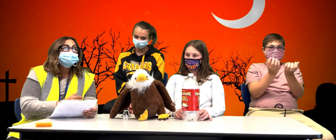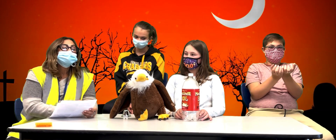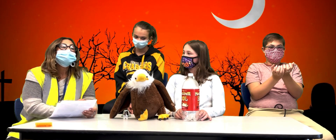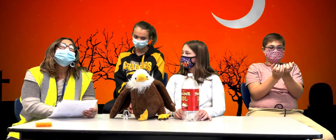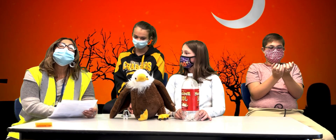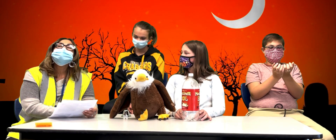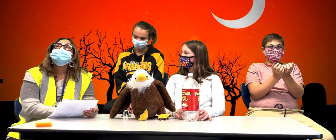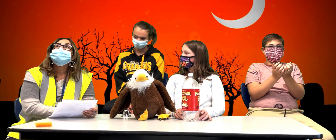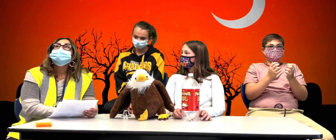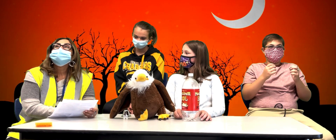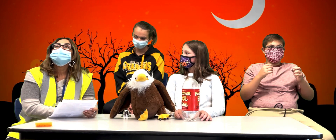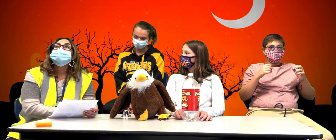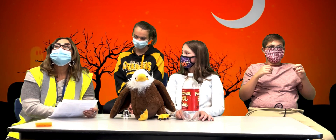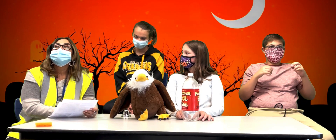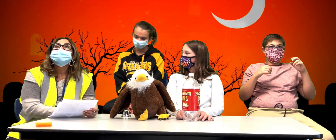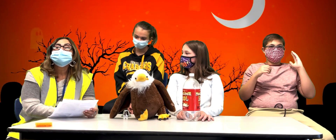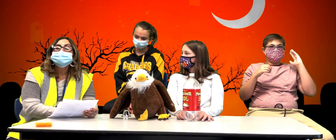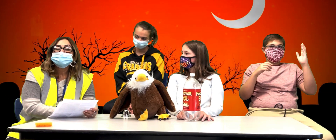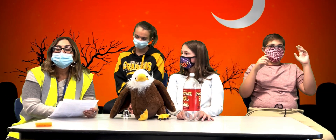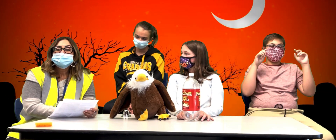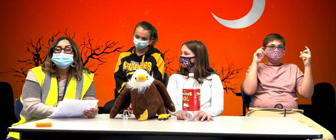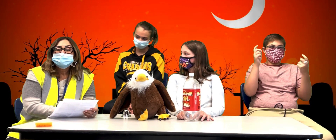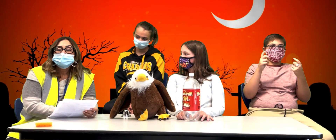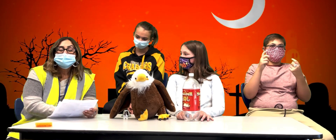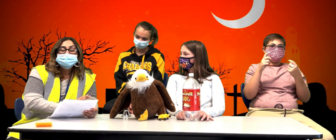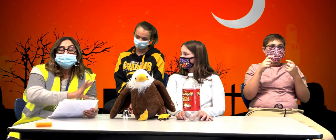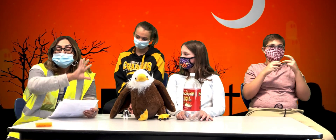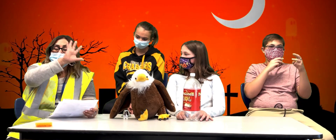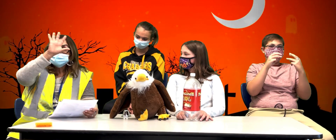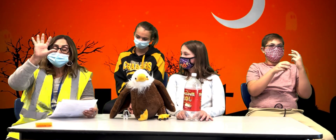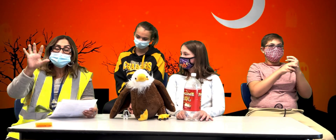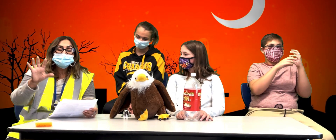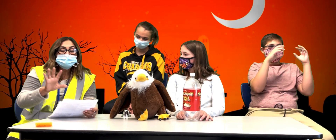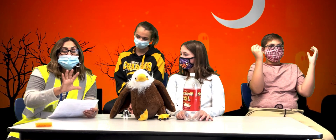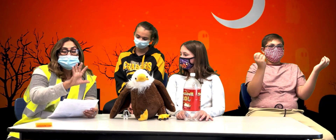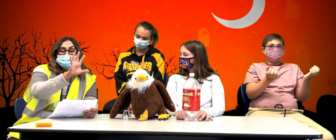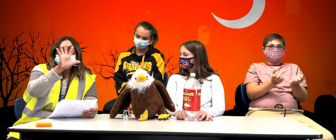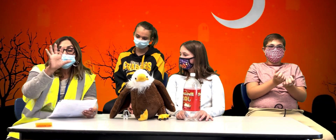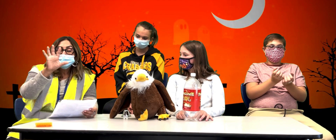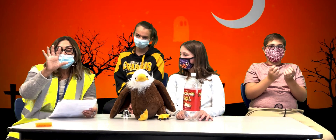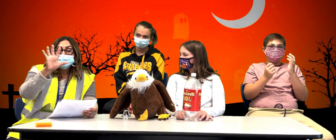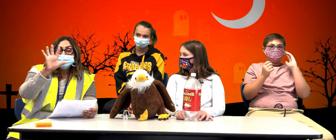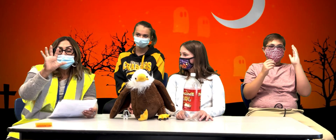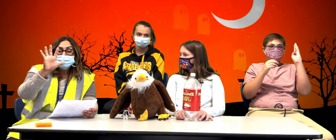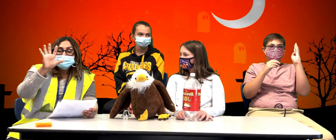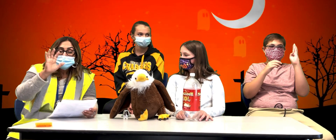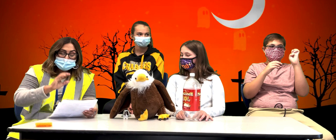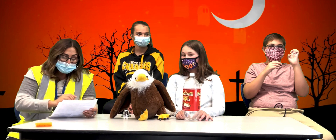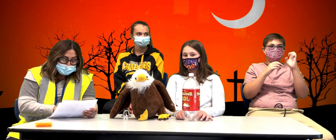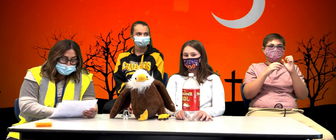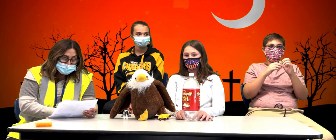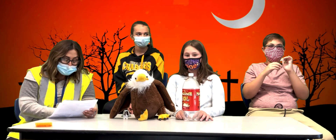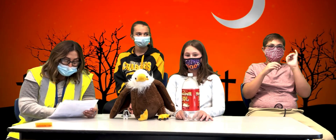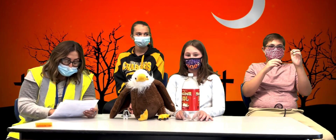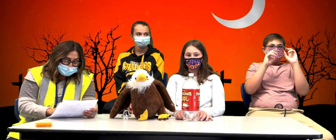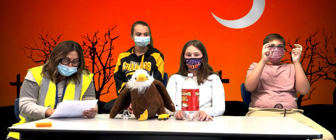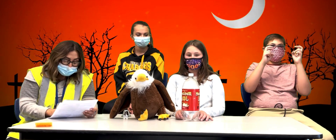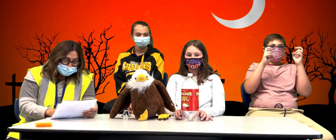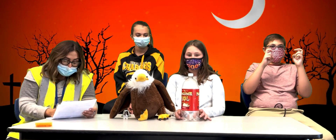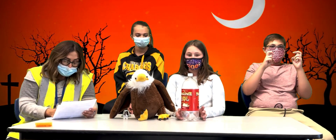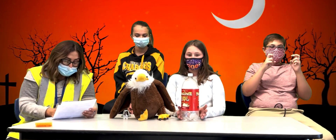I will change the world by. That's the theme. If